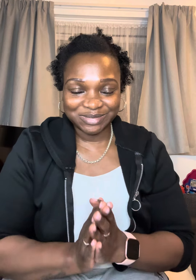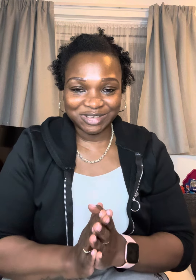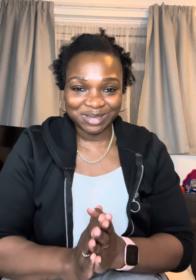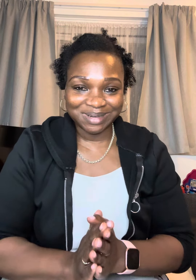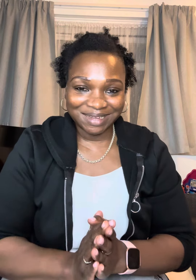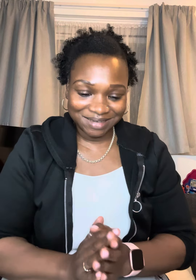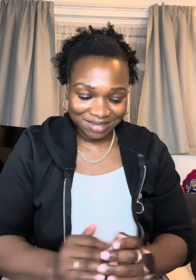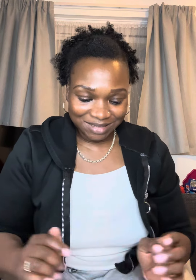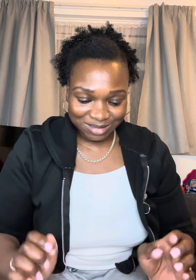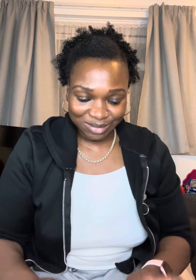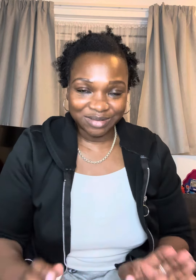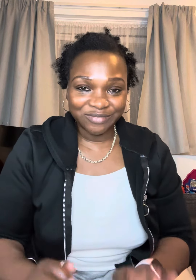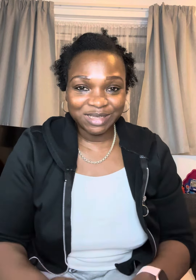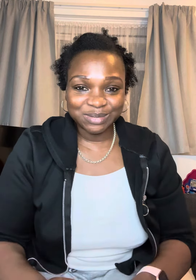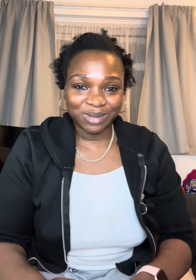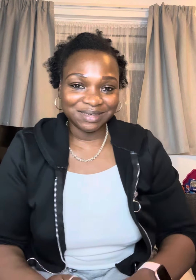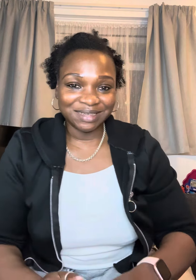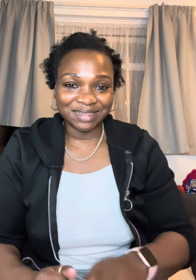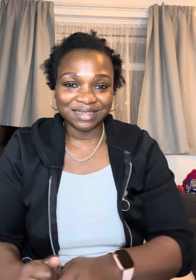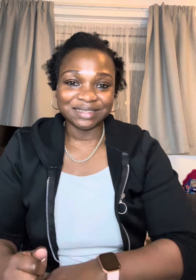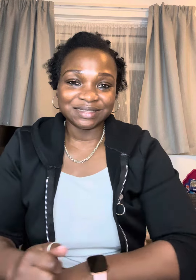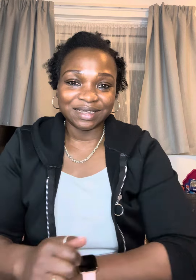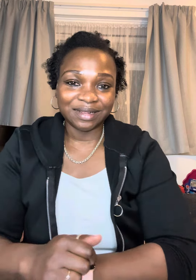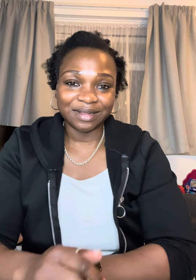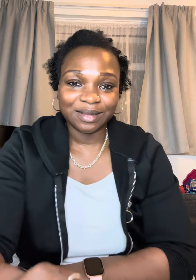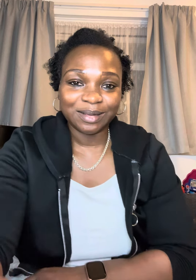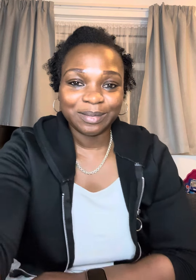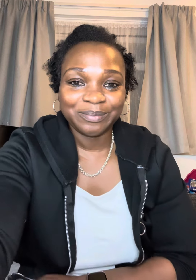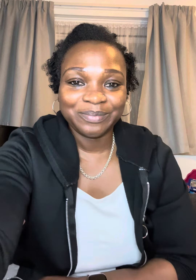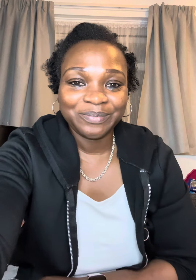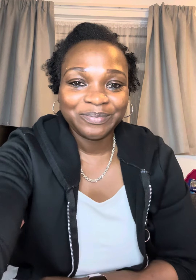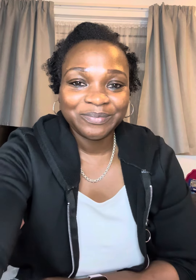you, okay? So the first one is